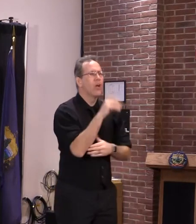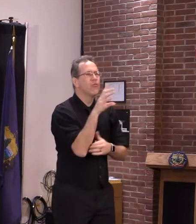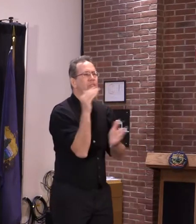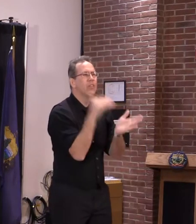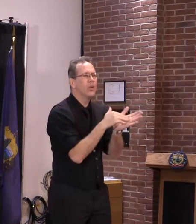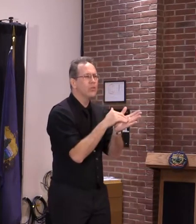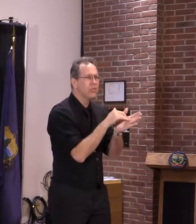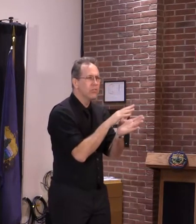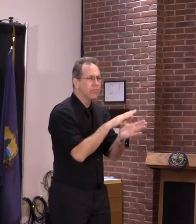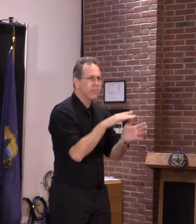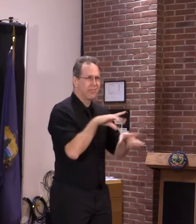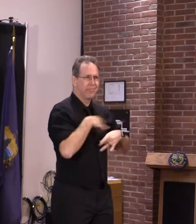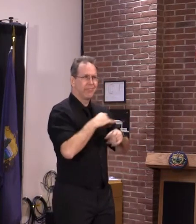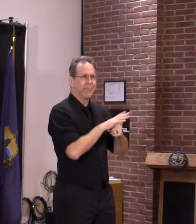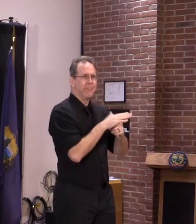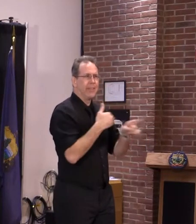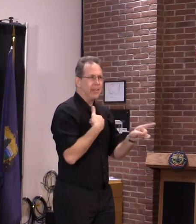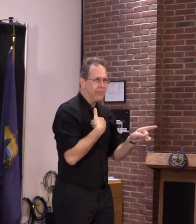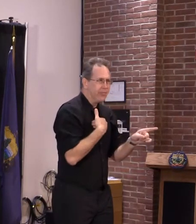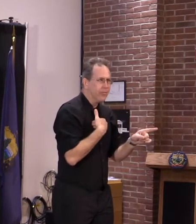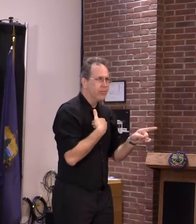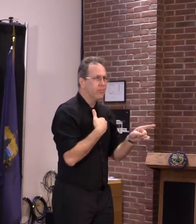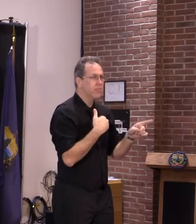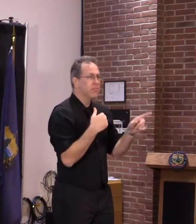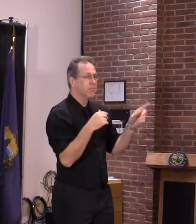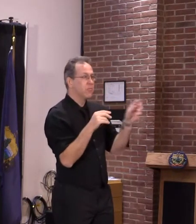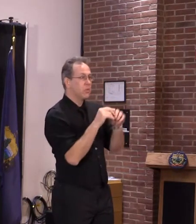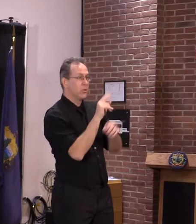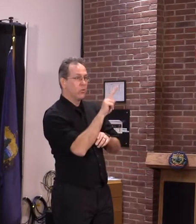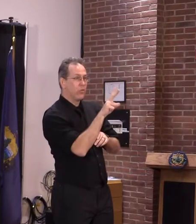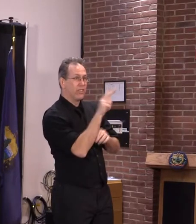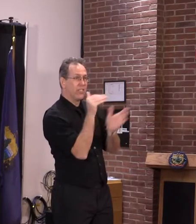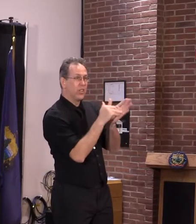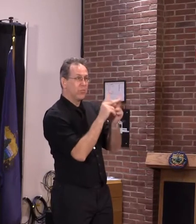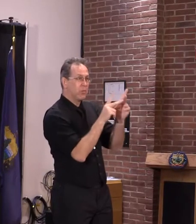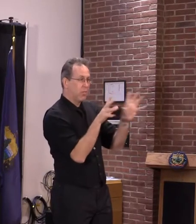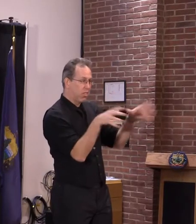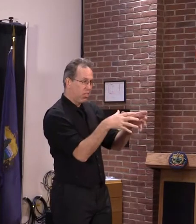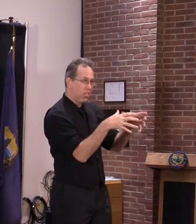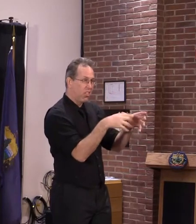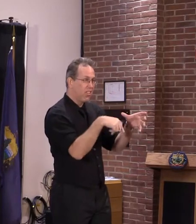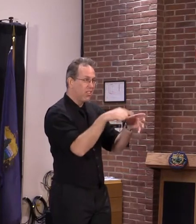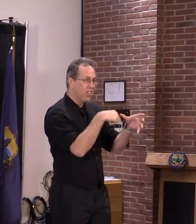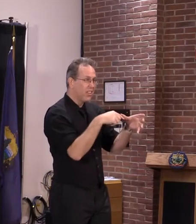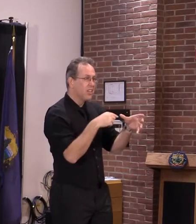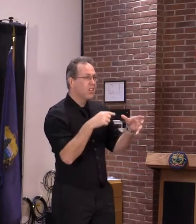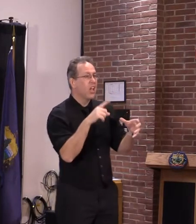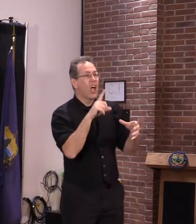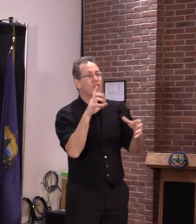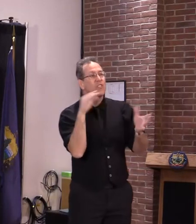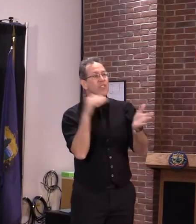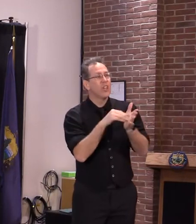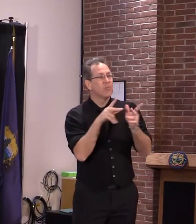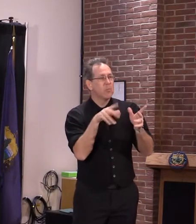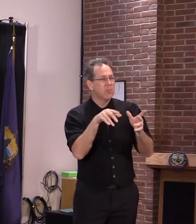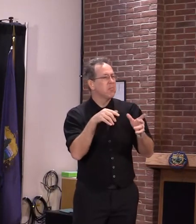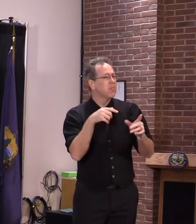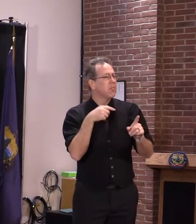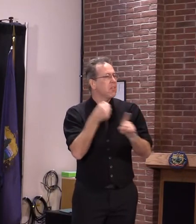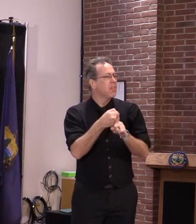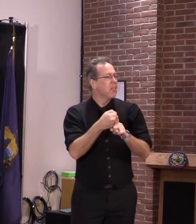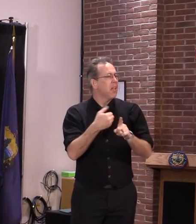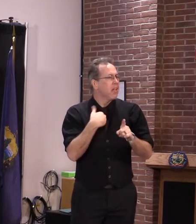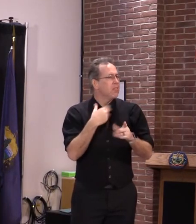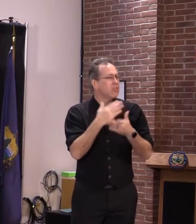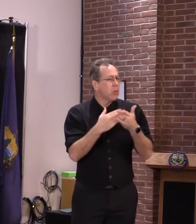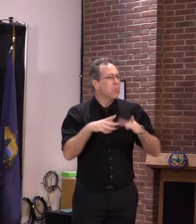of 623,000 plus people, we've always said that there's some number of unreported infections,